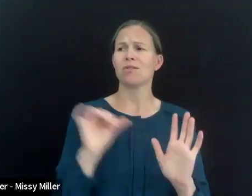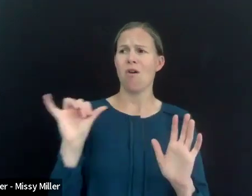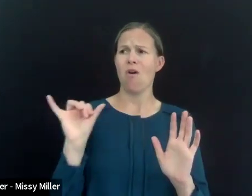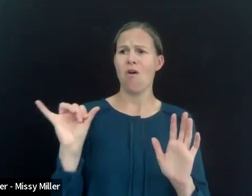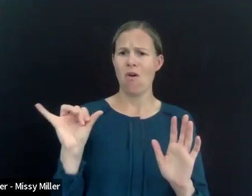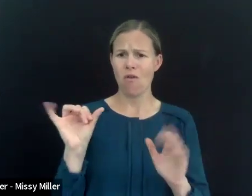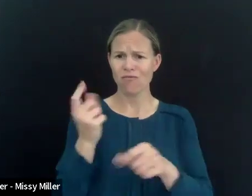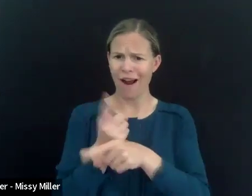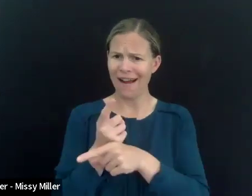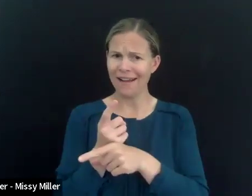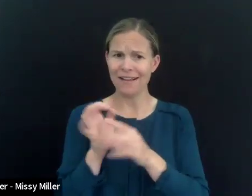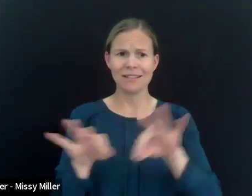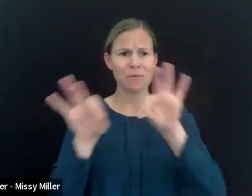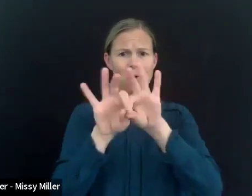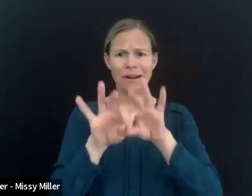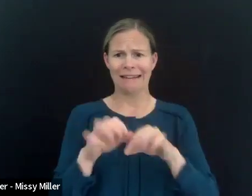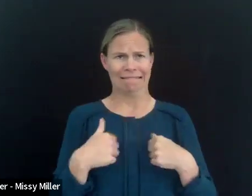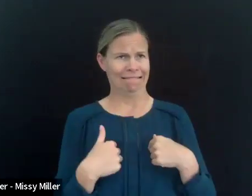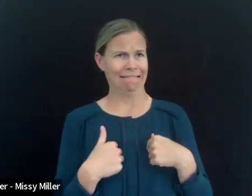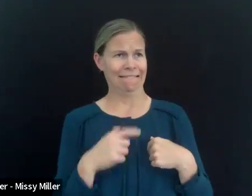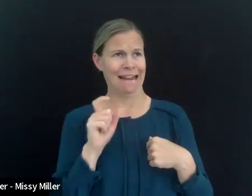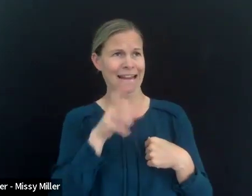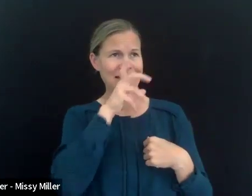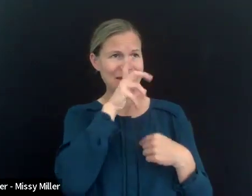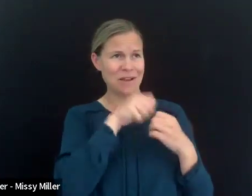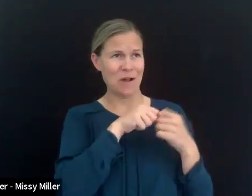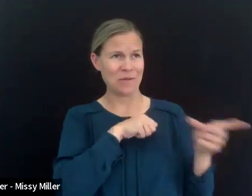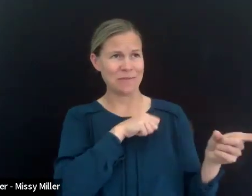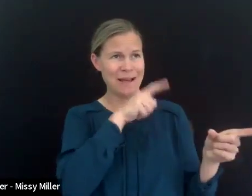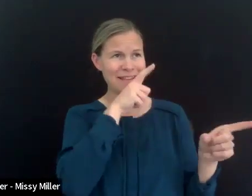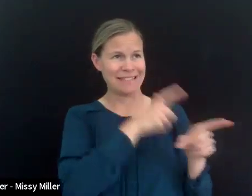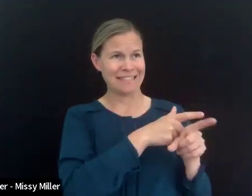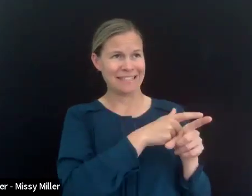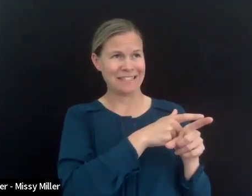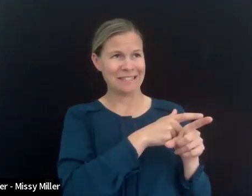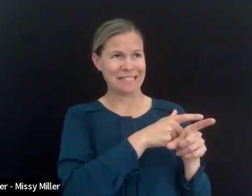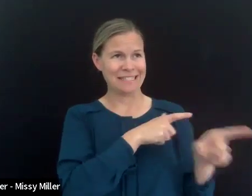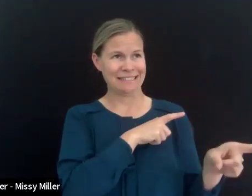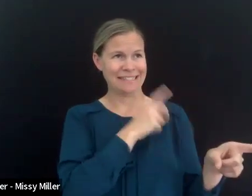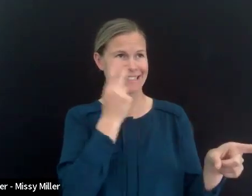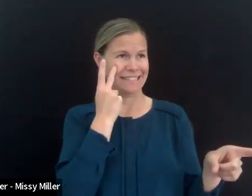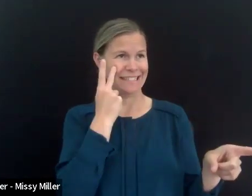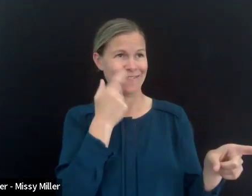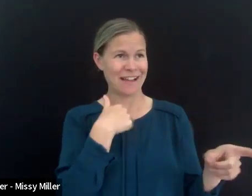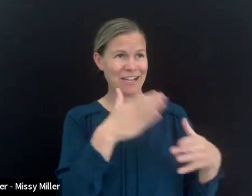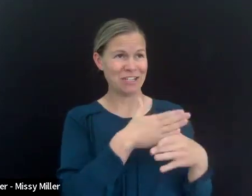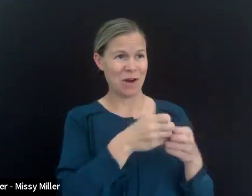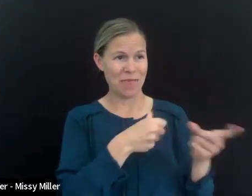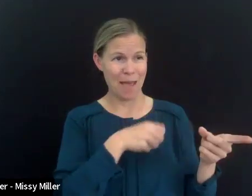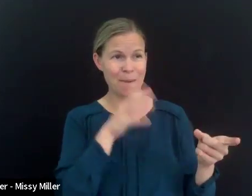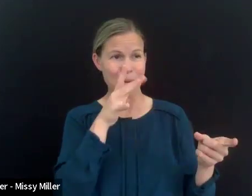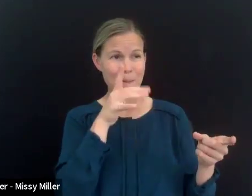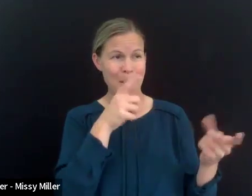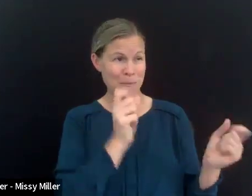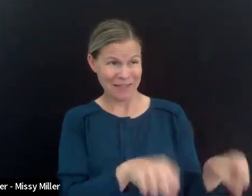like, I need to talk to my siblings to see if they want me to share, and my mom too,